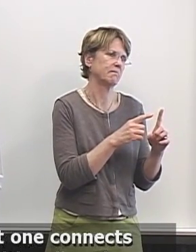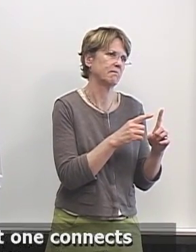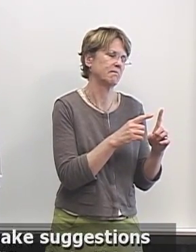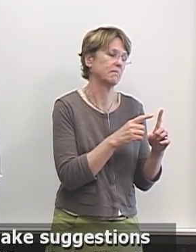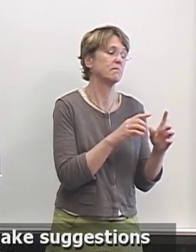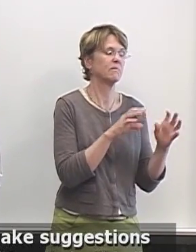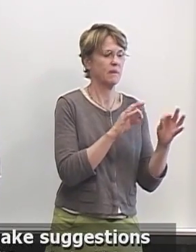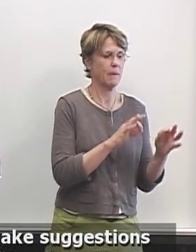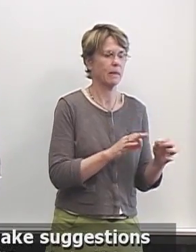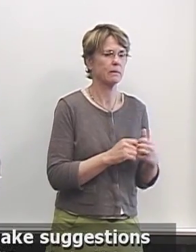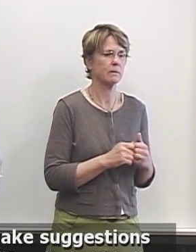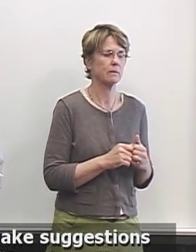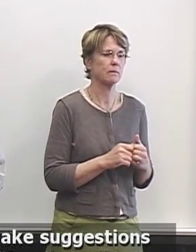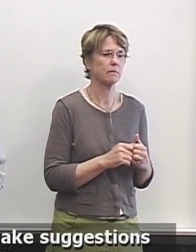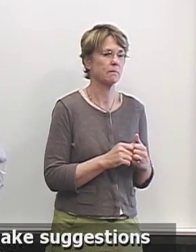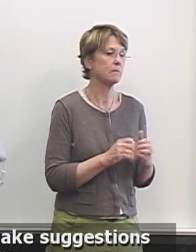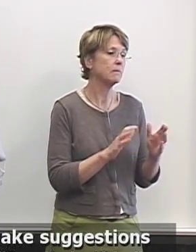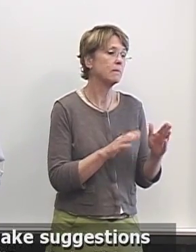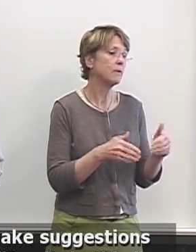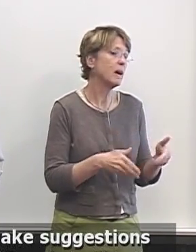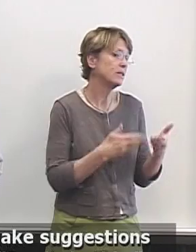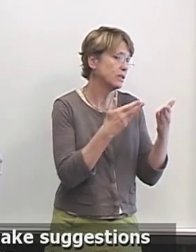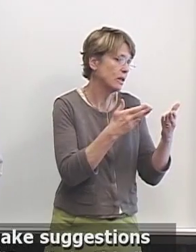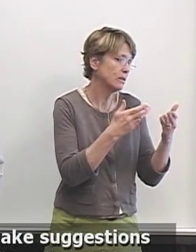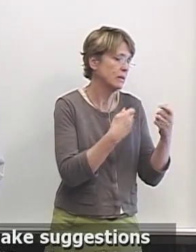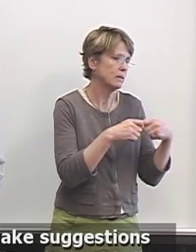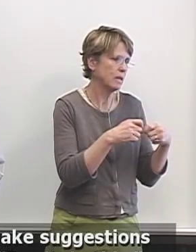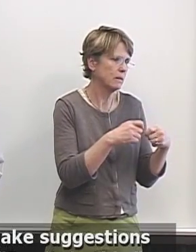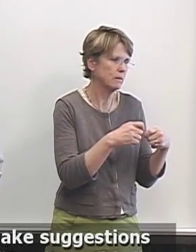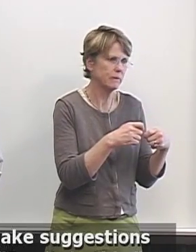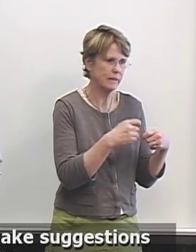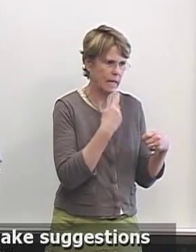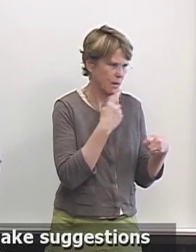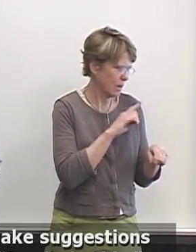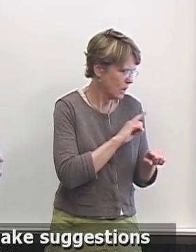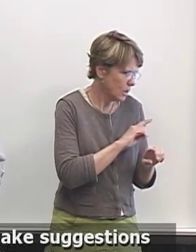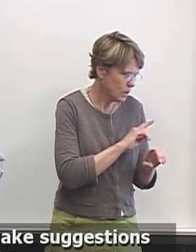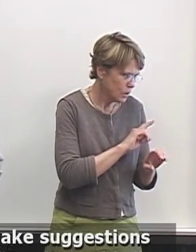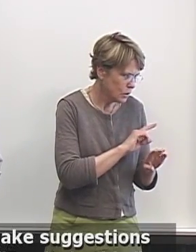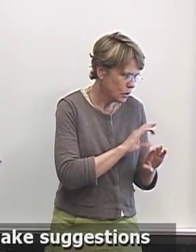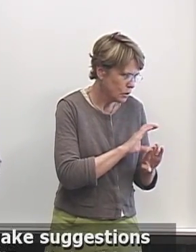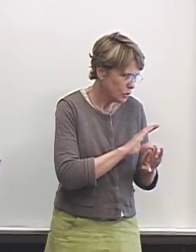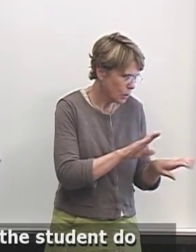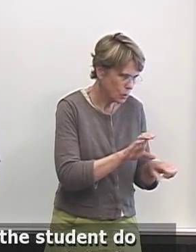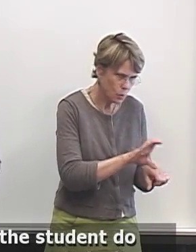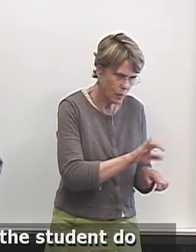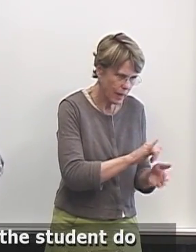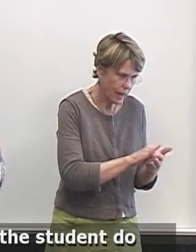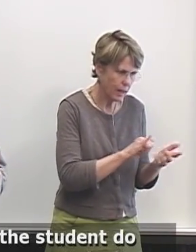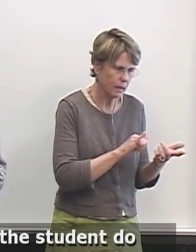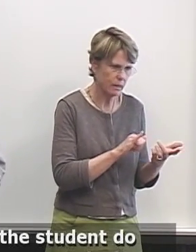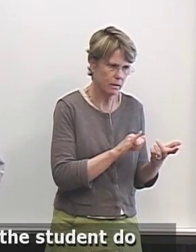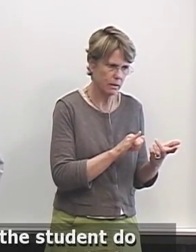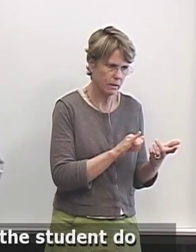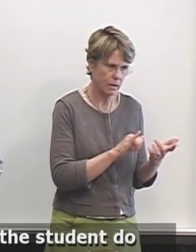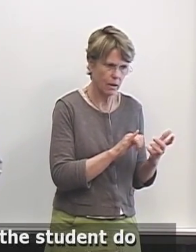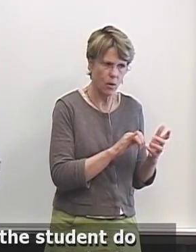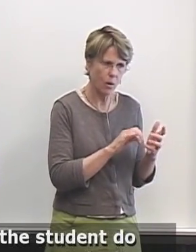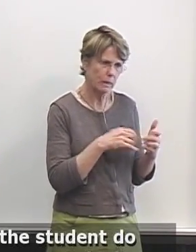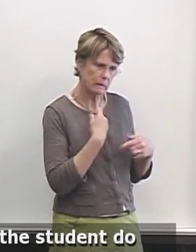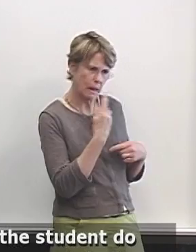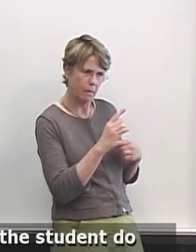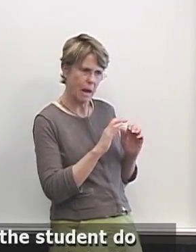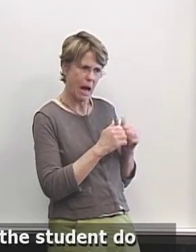direction, and that is make suggestions rather than don't do this. What might the student do differently in a